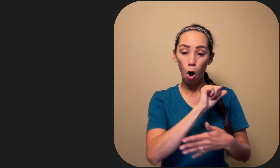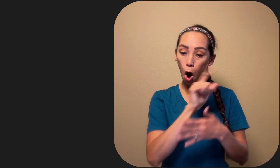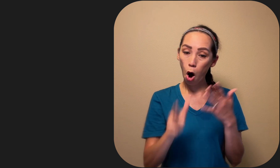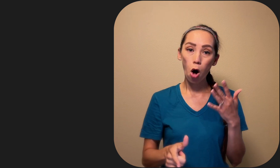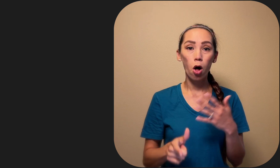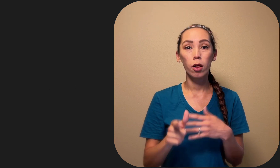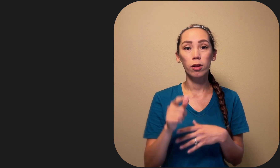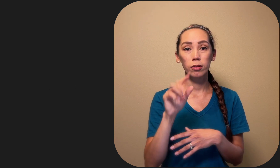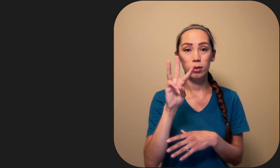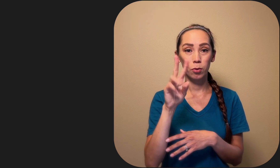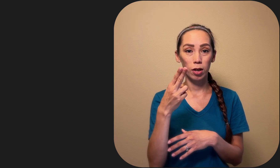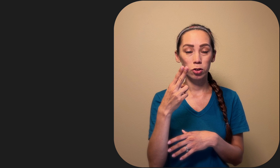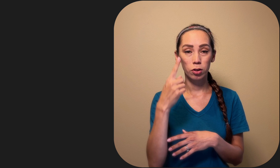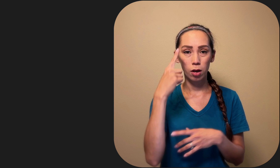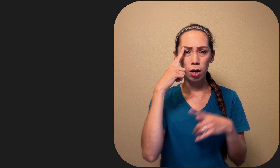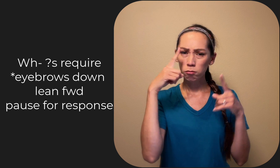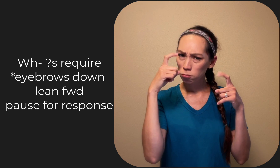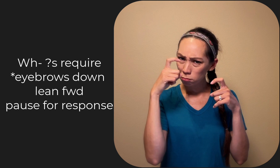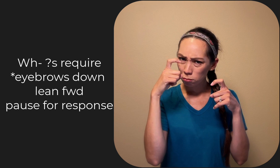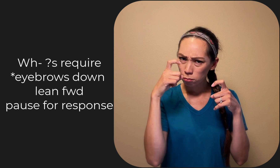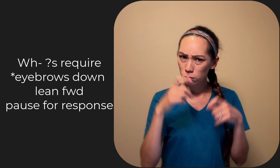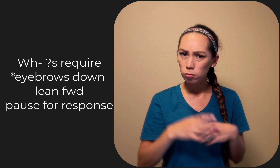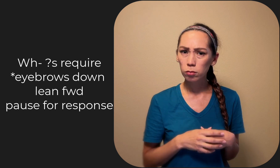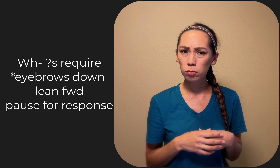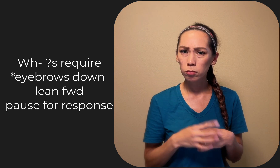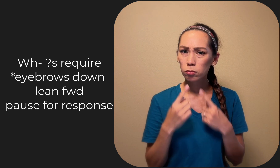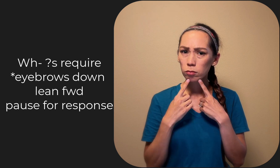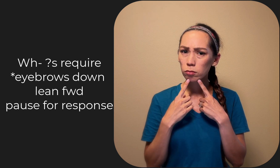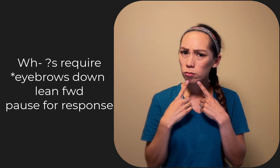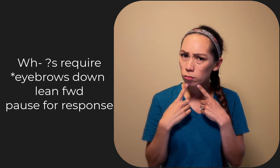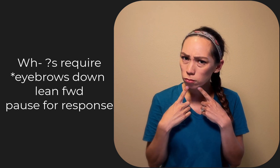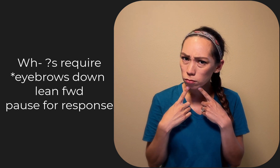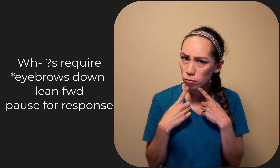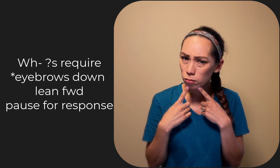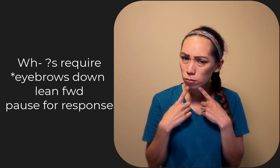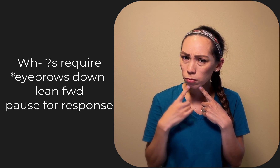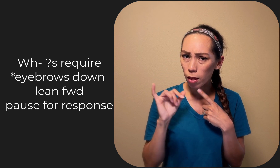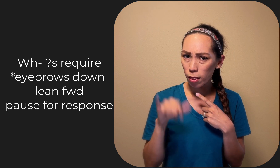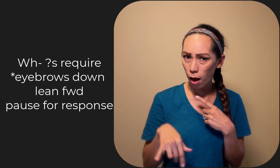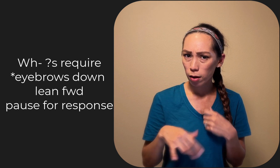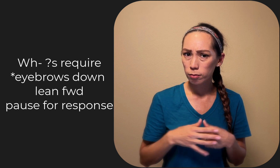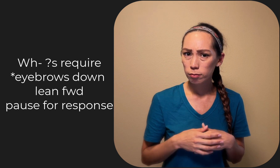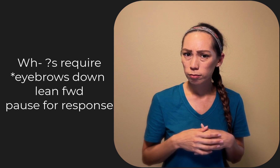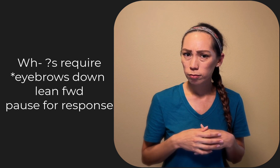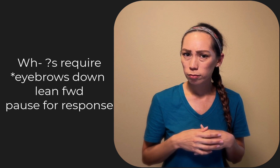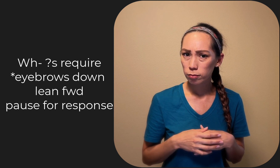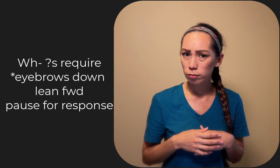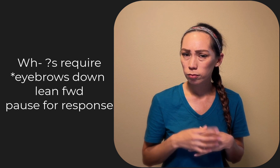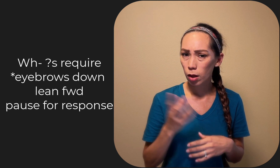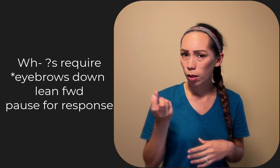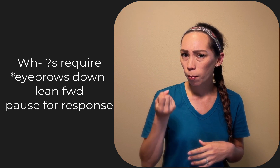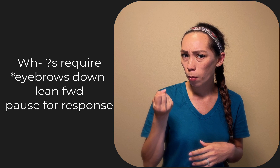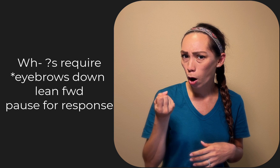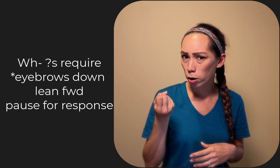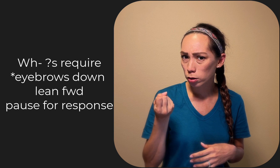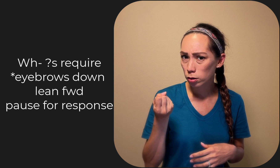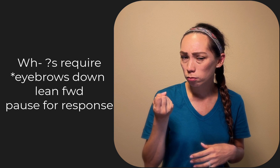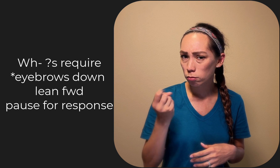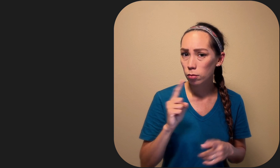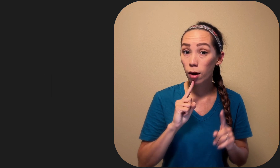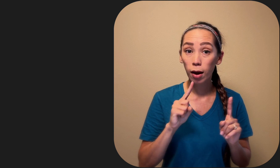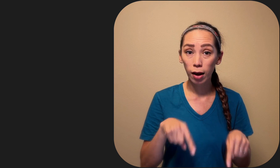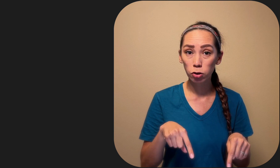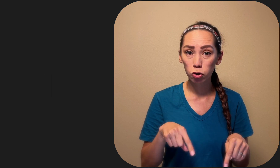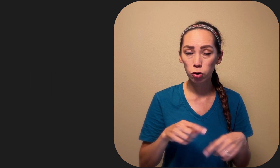of the WHs you always have your eyebrows down and you have your chin out slightly or you're leaning a little bit forward. And then you pause for